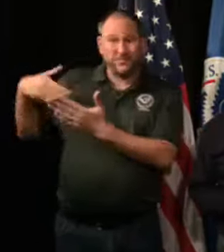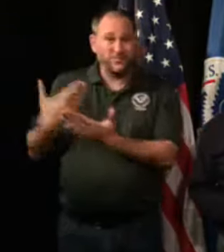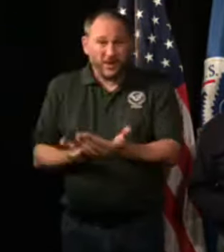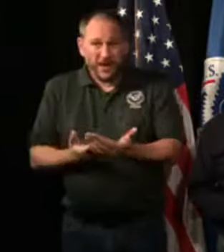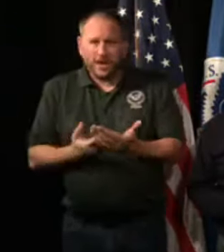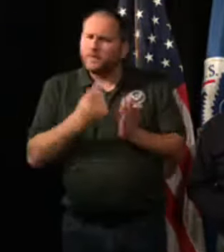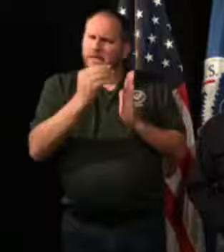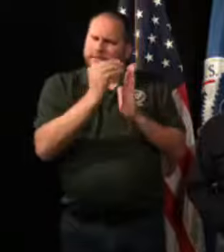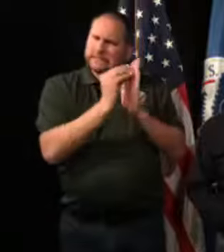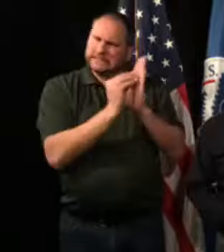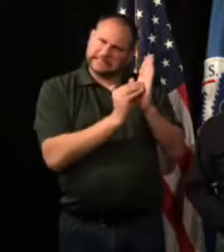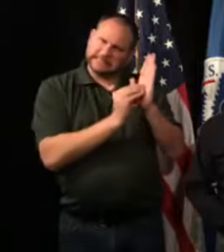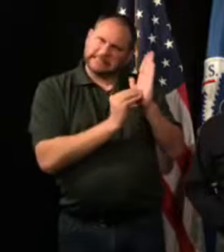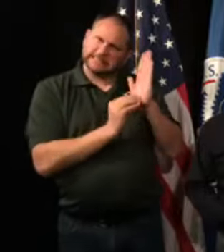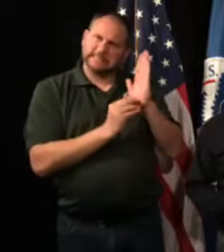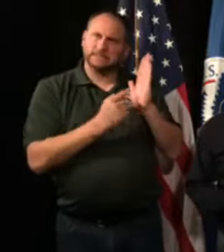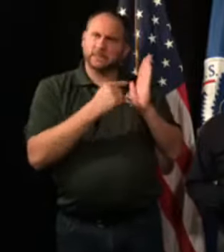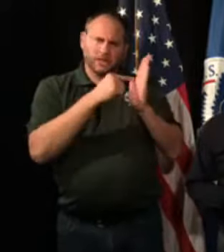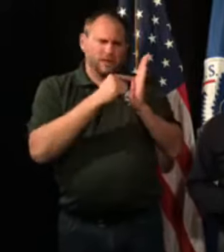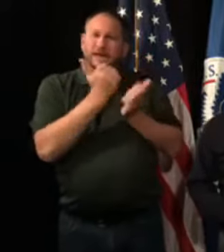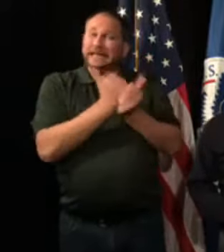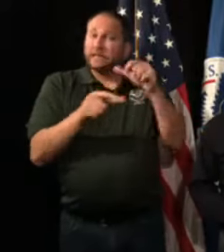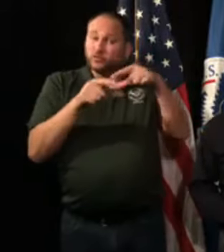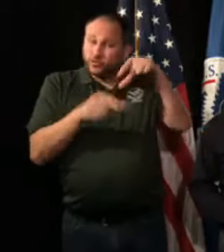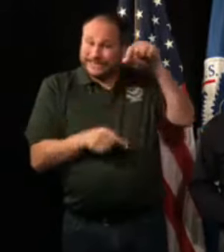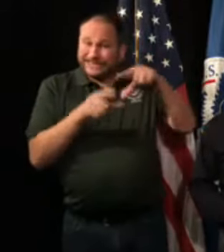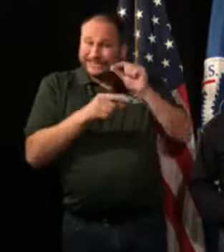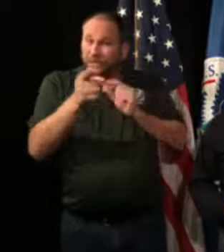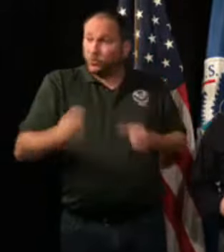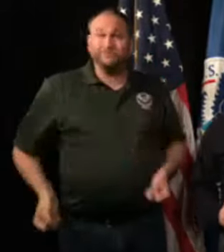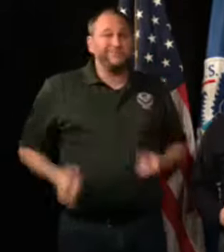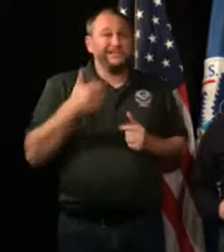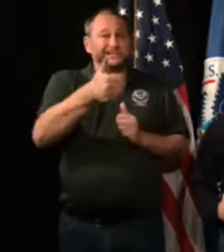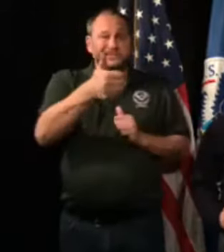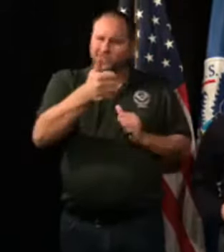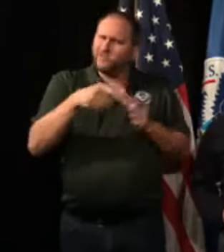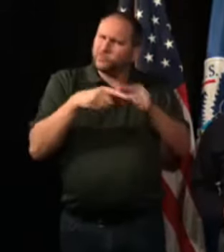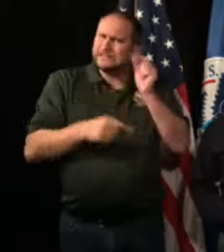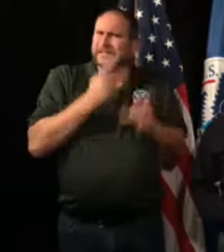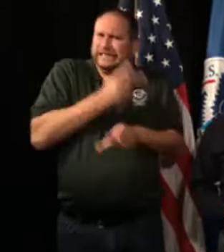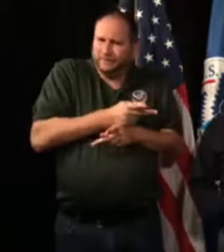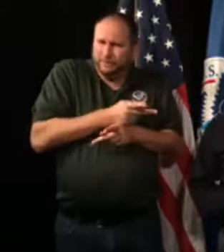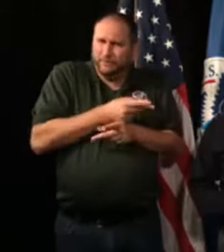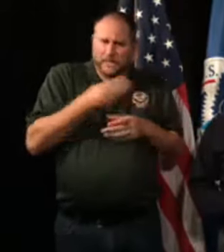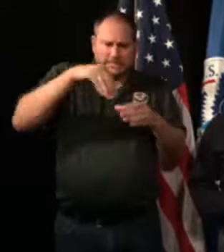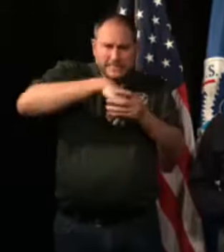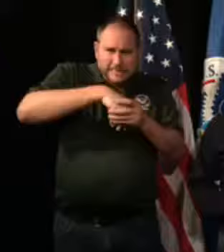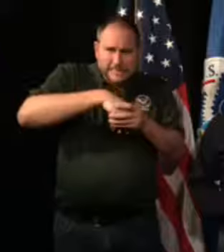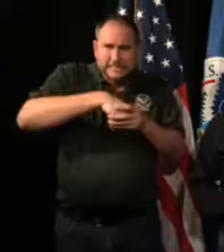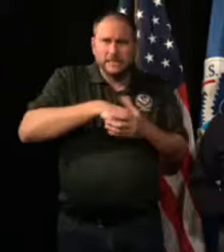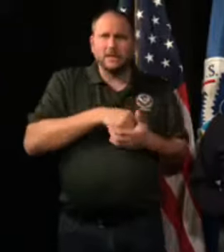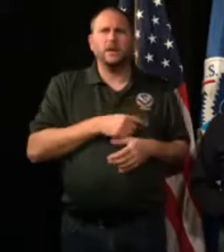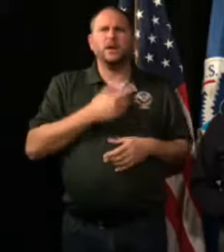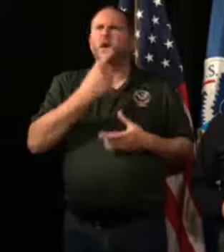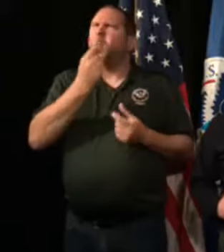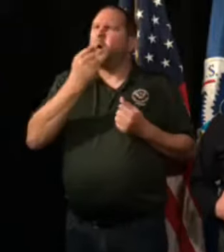picture or keep every single receipt or an estimate that you may get from a